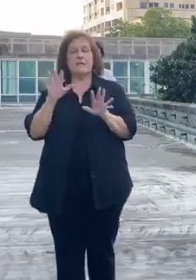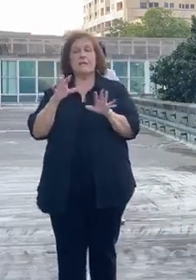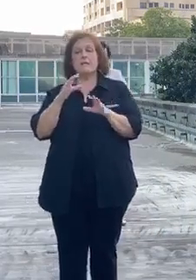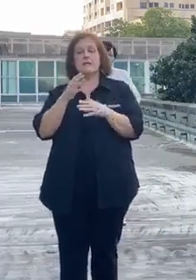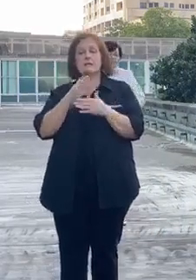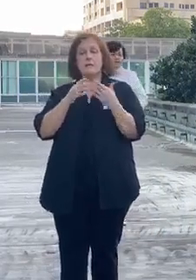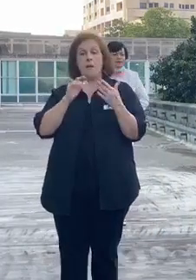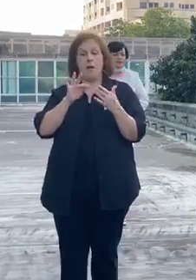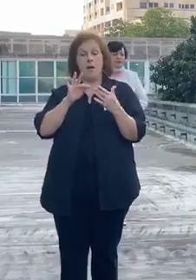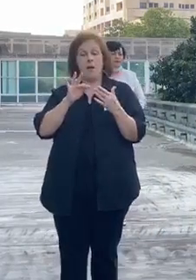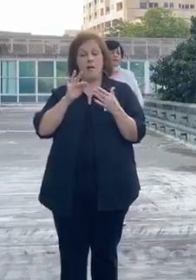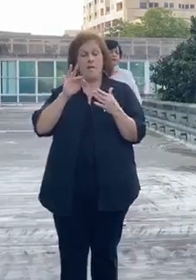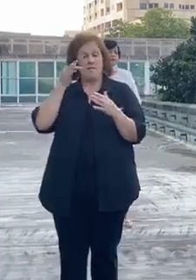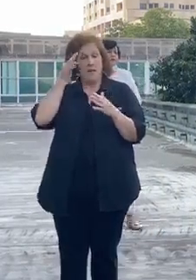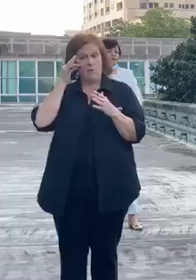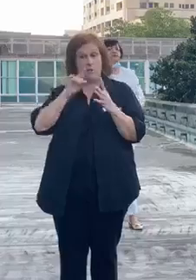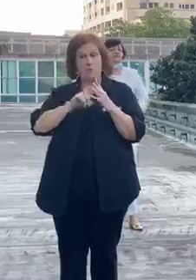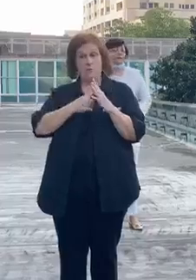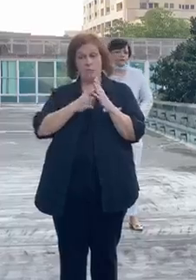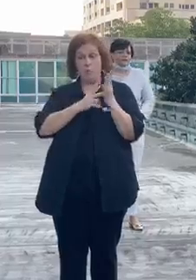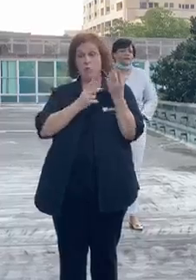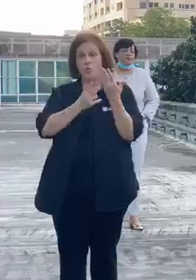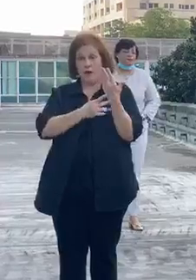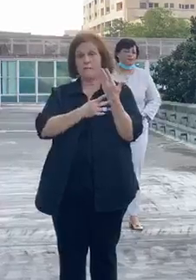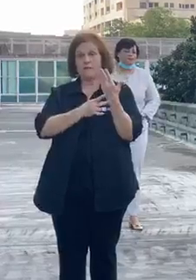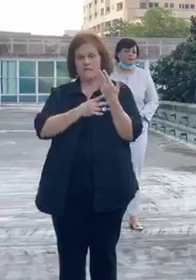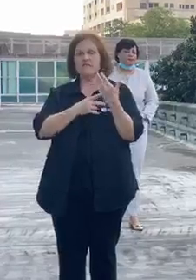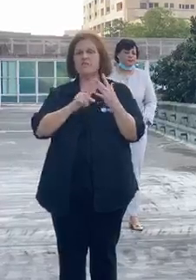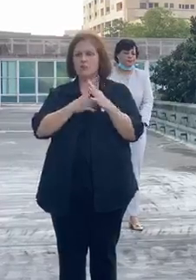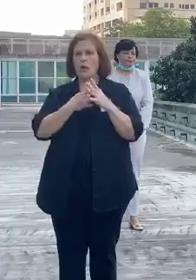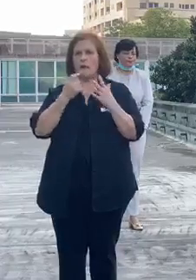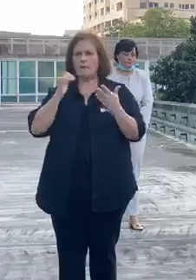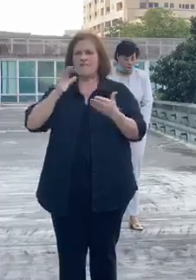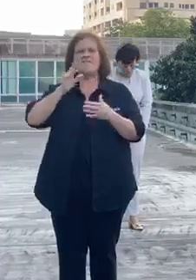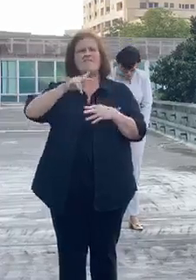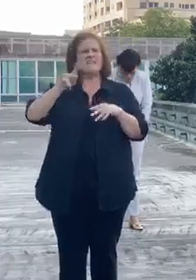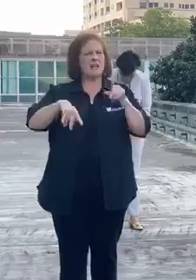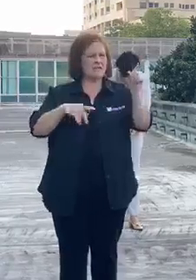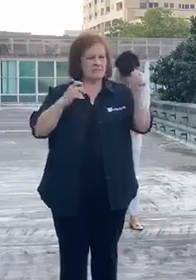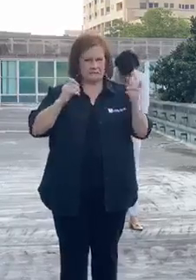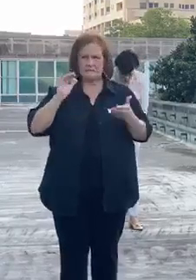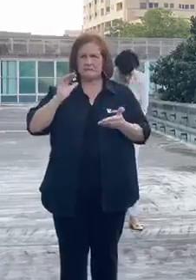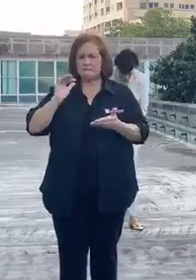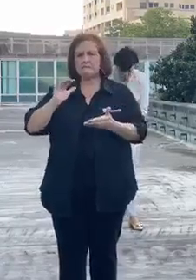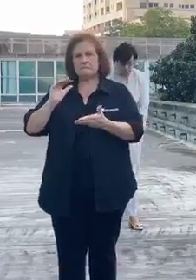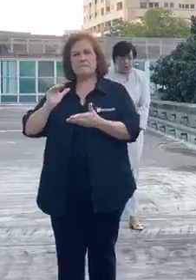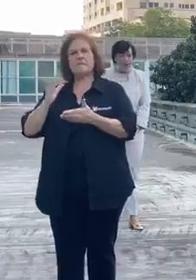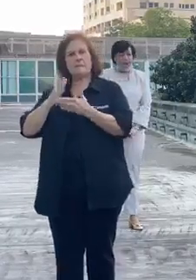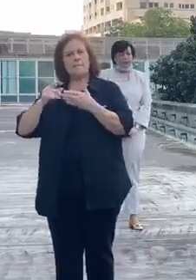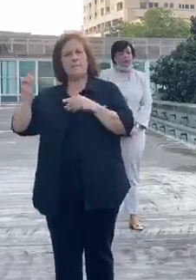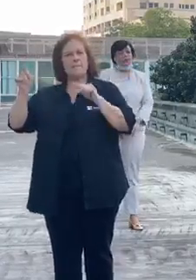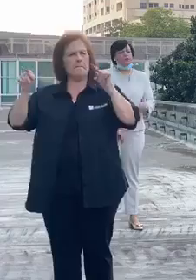several of the federal pilot sites are also ramping down. Philadelphia is doing it as well, and several